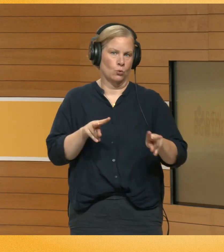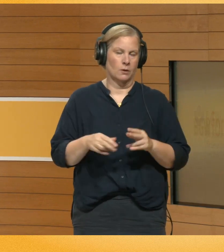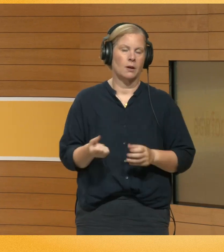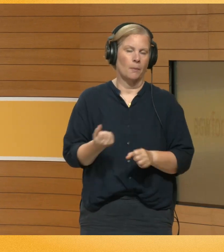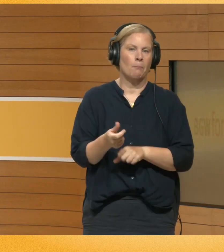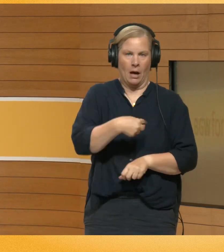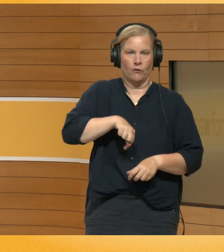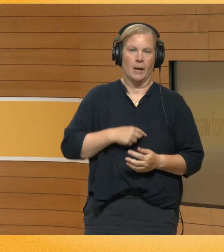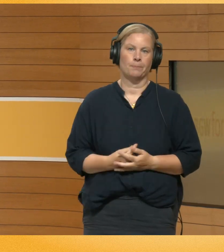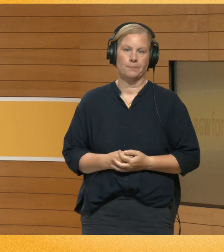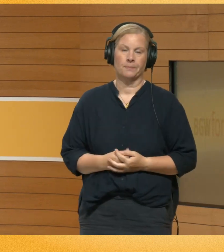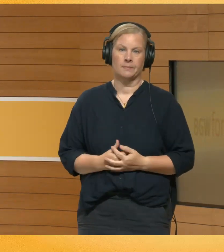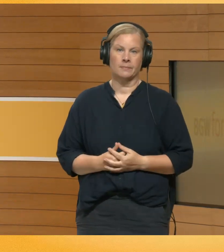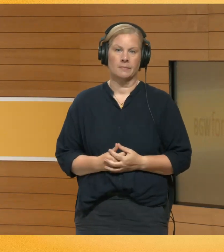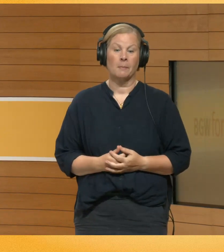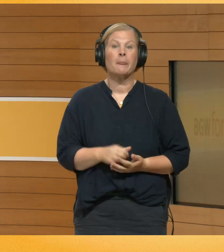their staff.